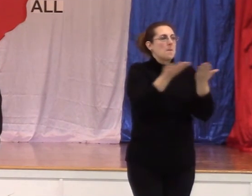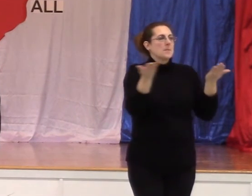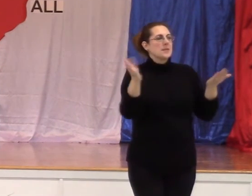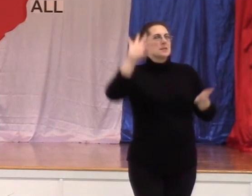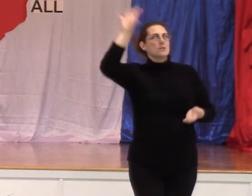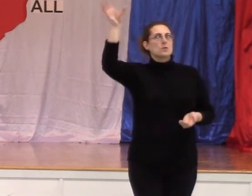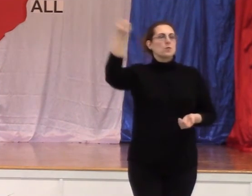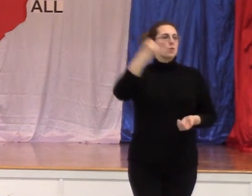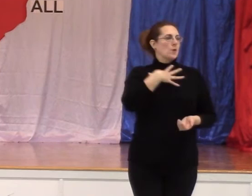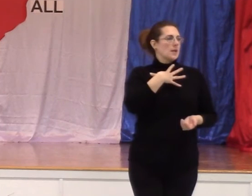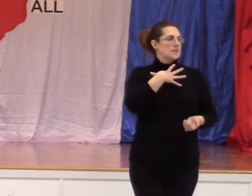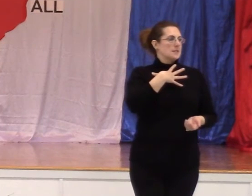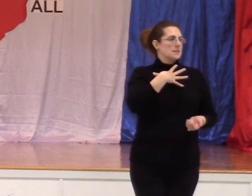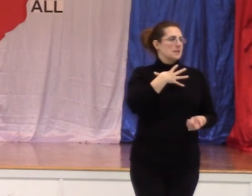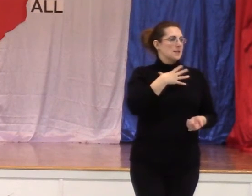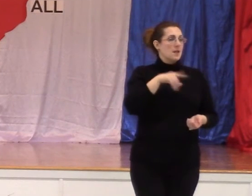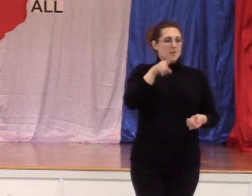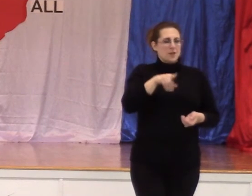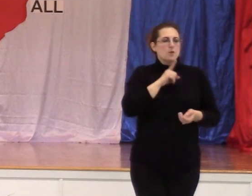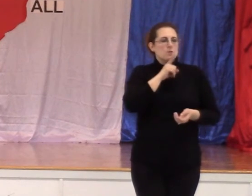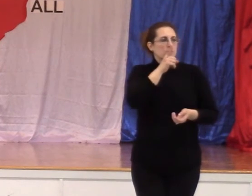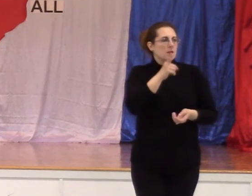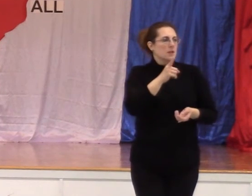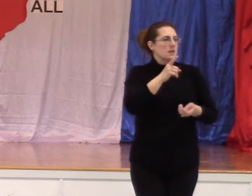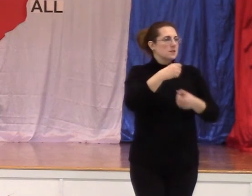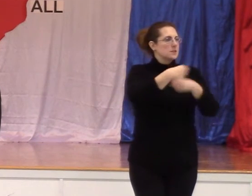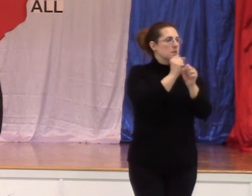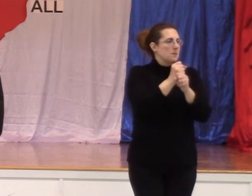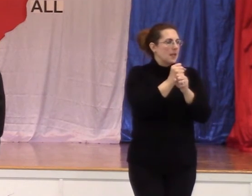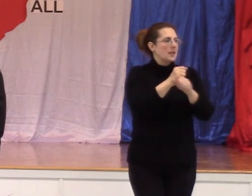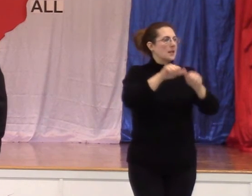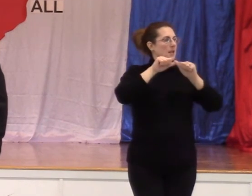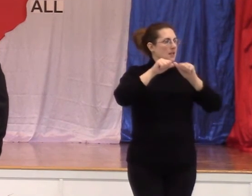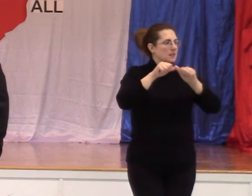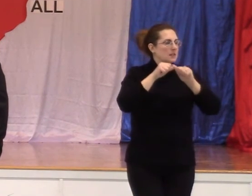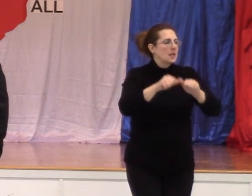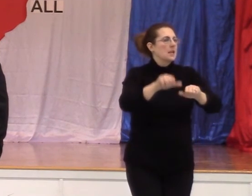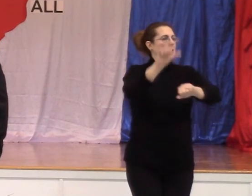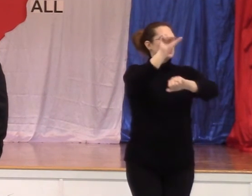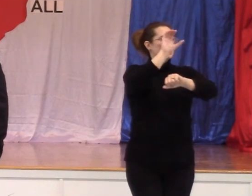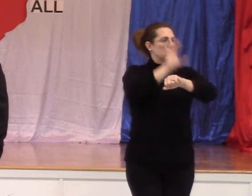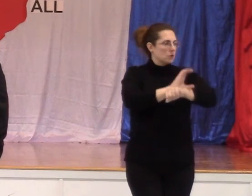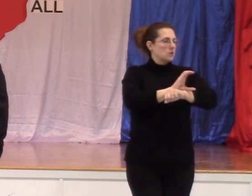denying their efficacy to create and sustain the church.